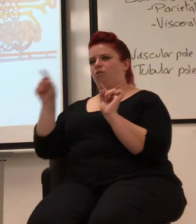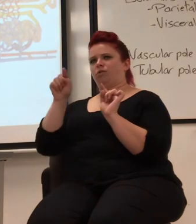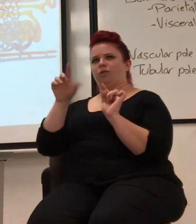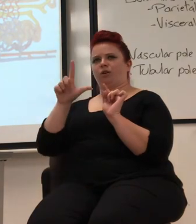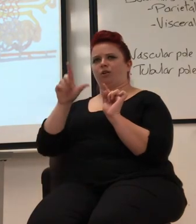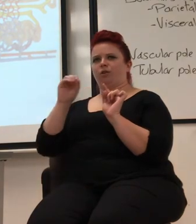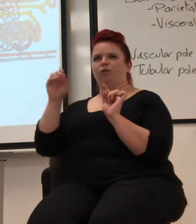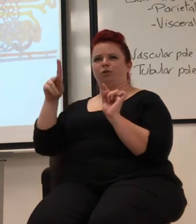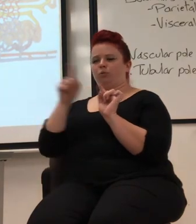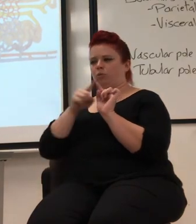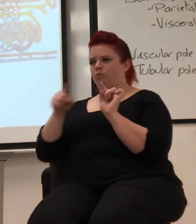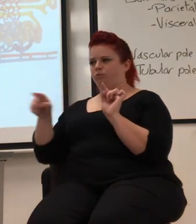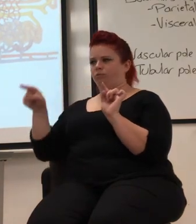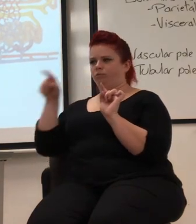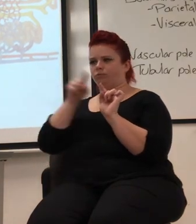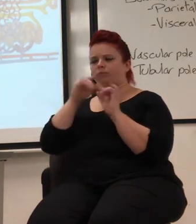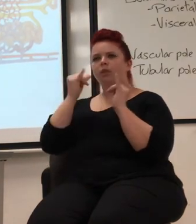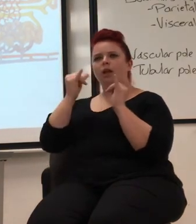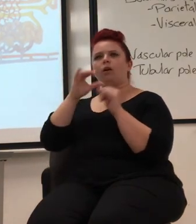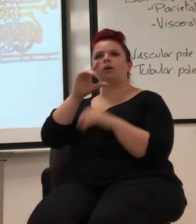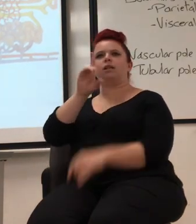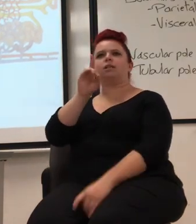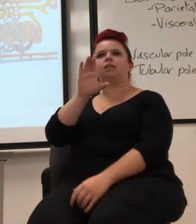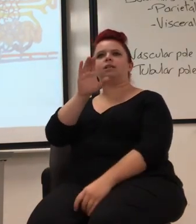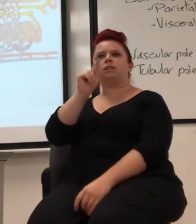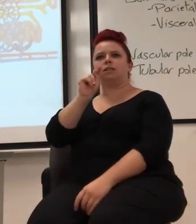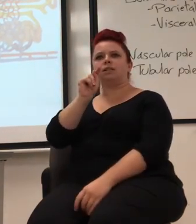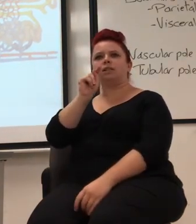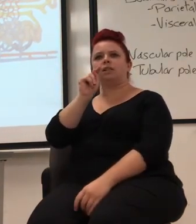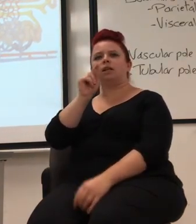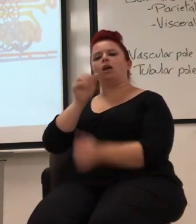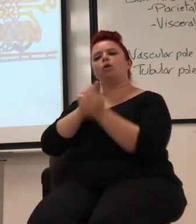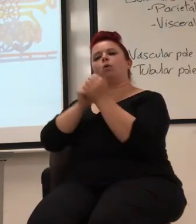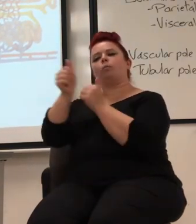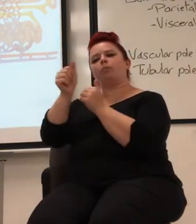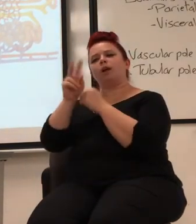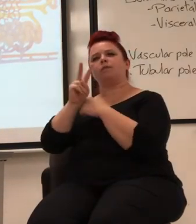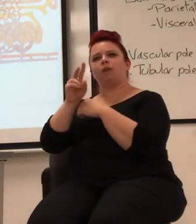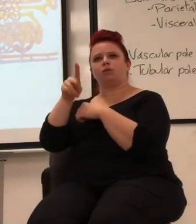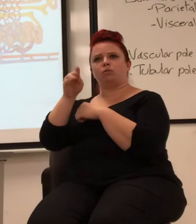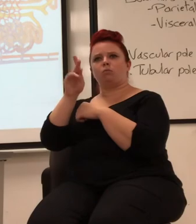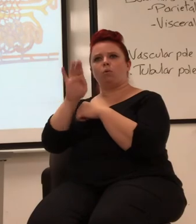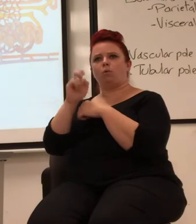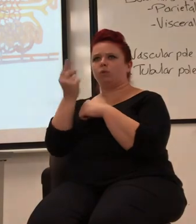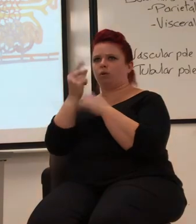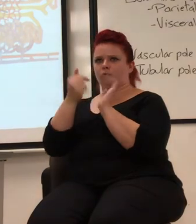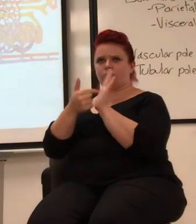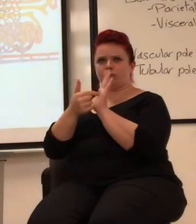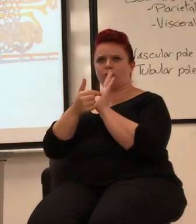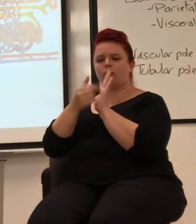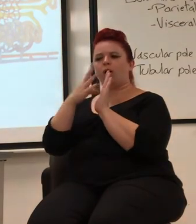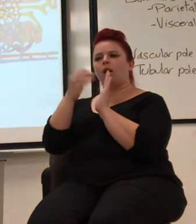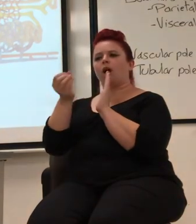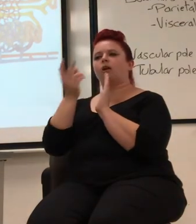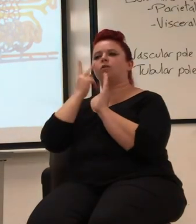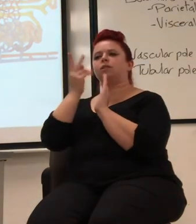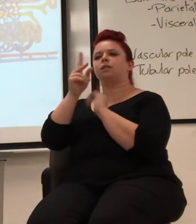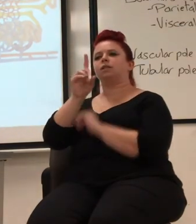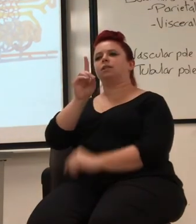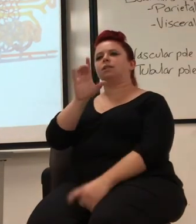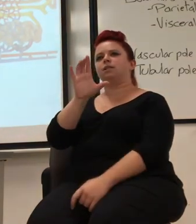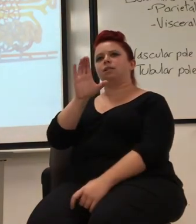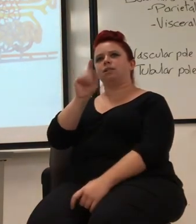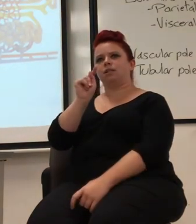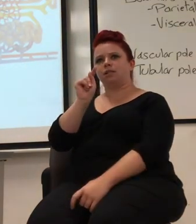Goes up the loop. Now I'm into the DCT, passed by the vascular pole. We already showed that. And that's my DCT going into